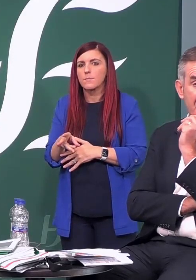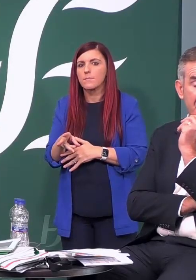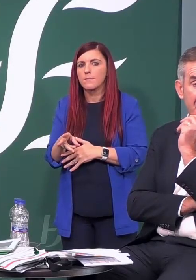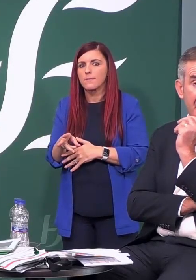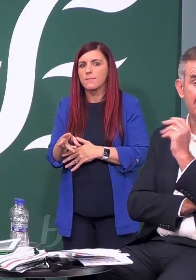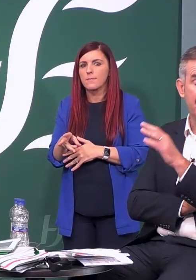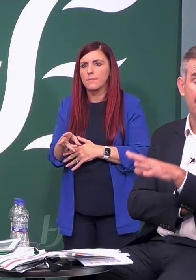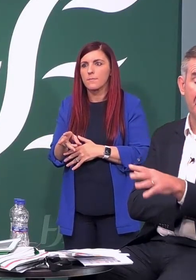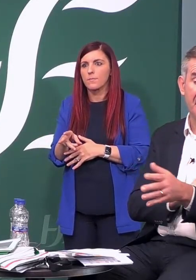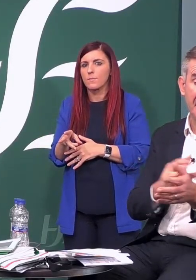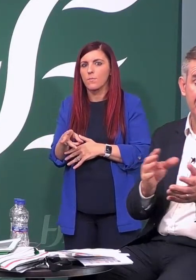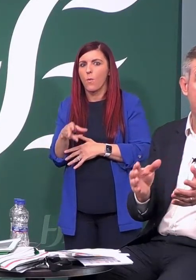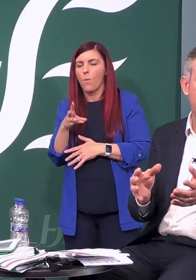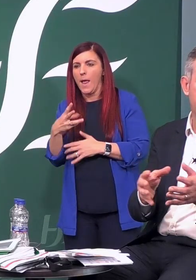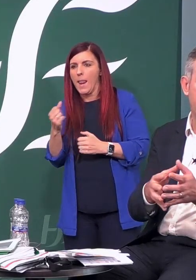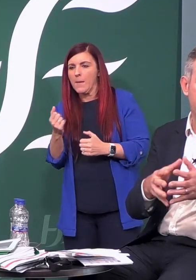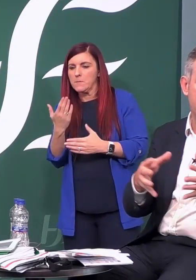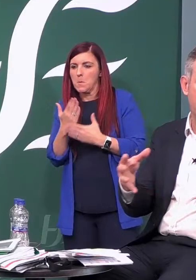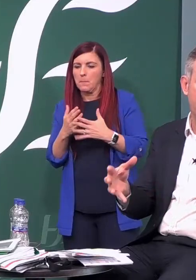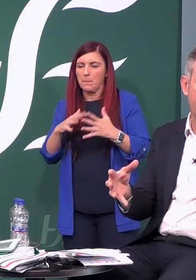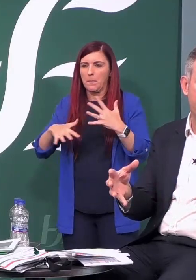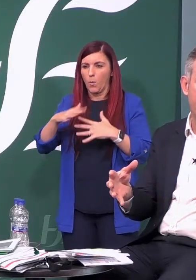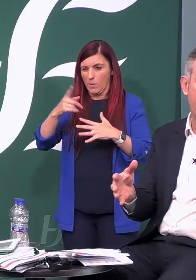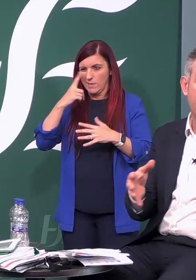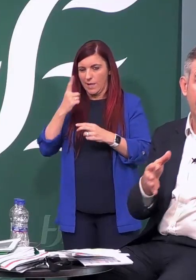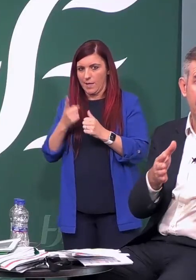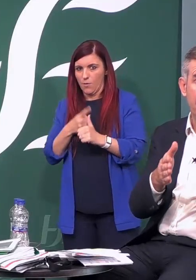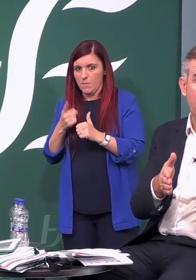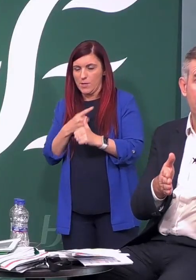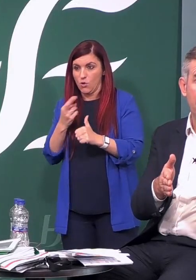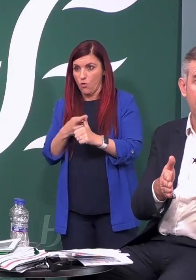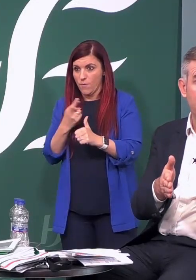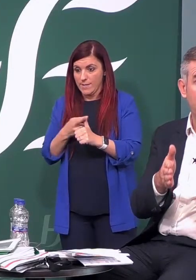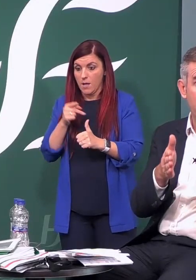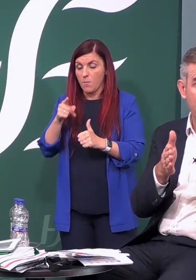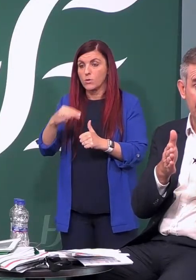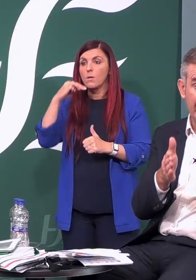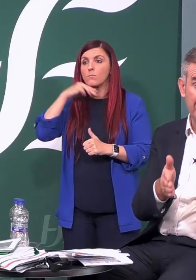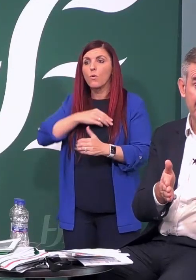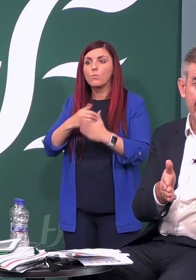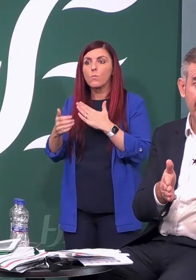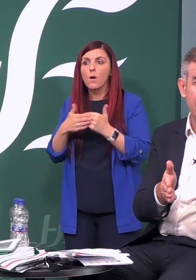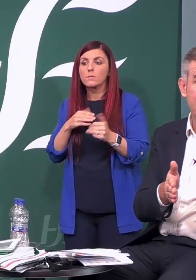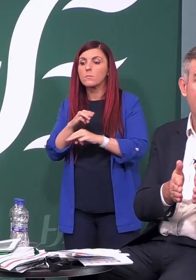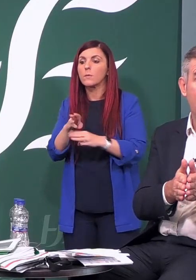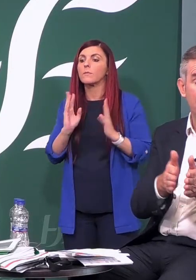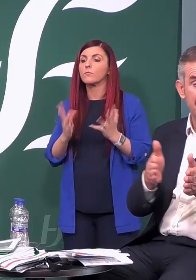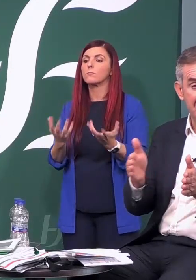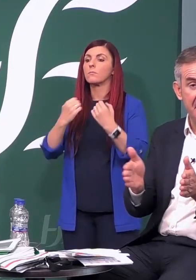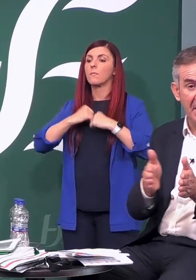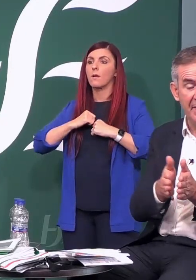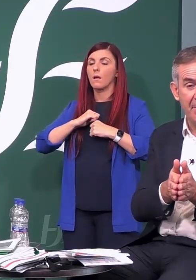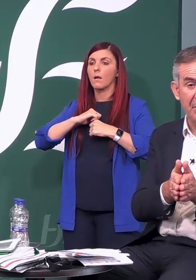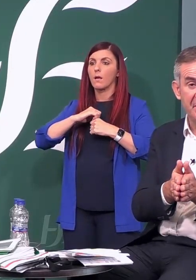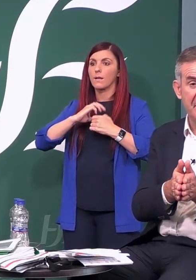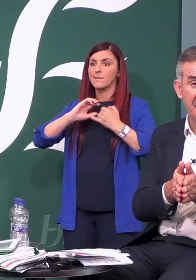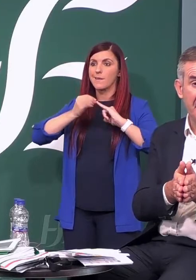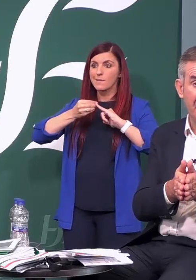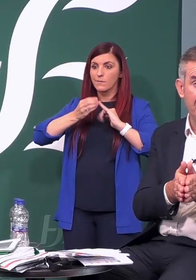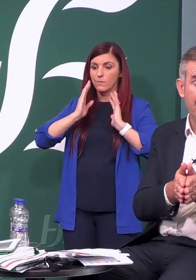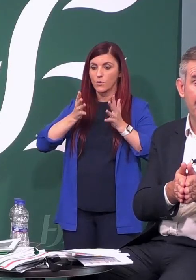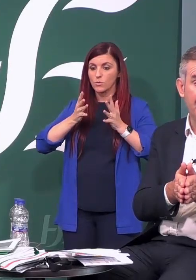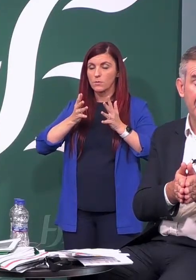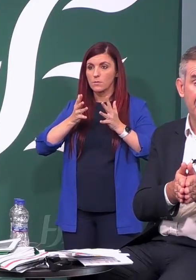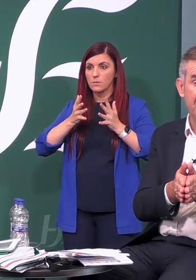want of a better word around it. But what we've seen is with the automation, it's brought that right back. The important thing, though, is when people get their text, which is in the middle of that process